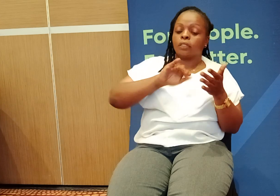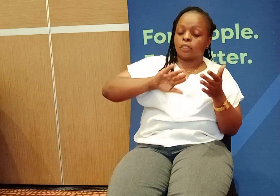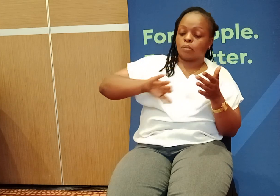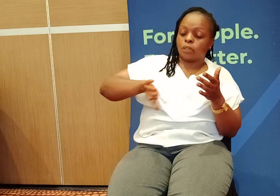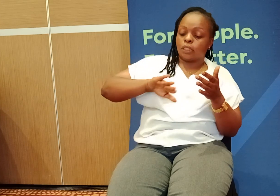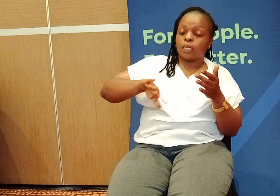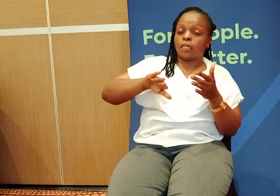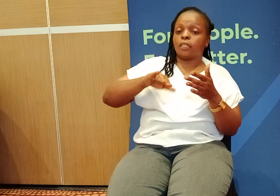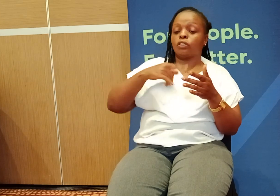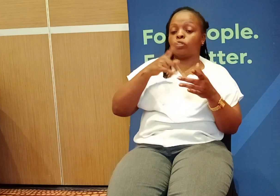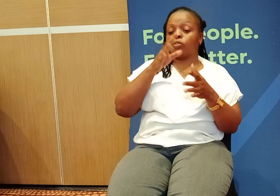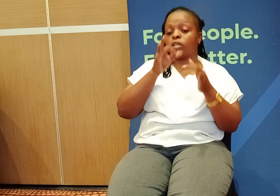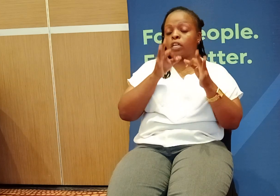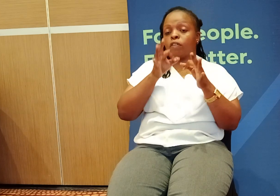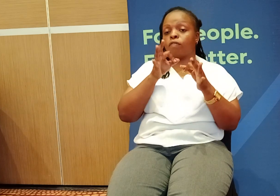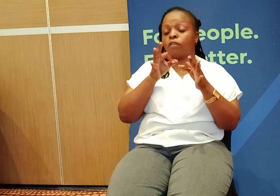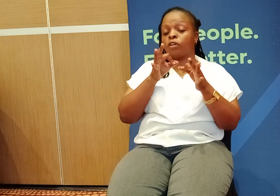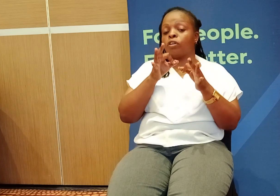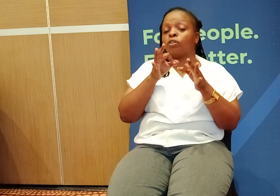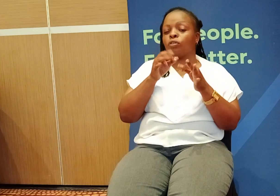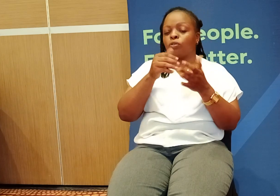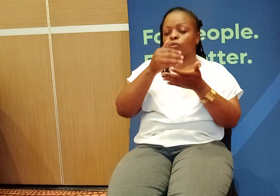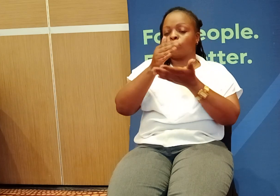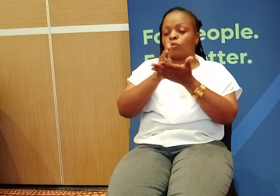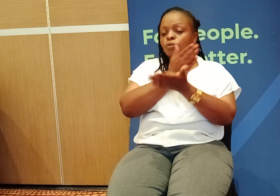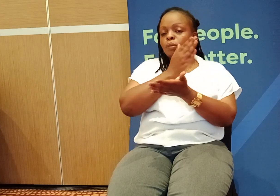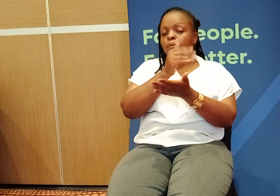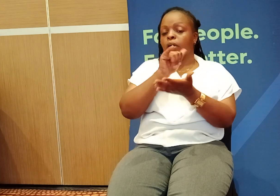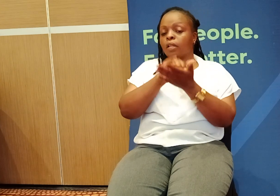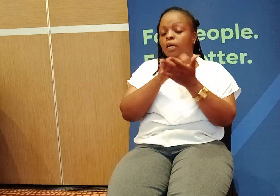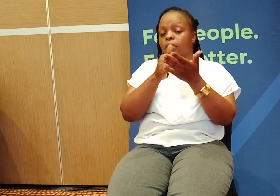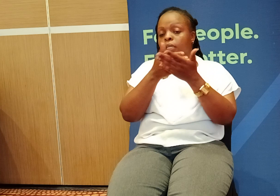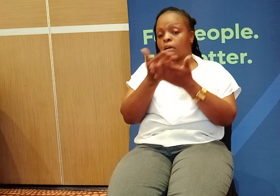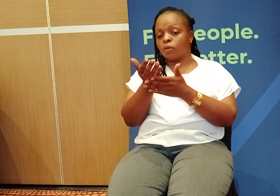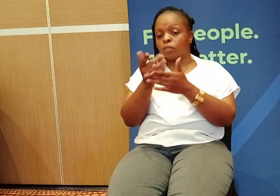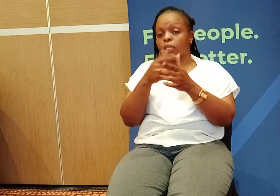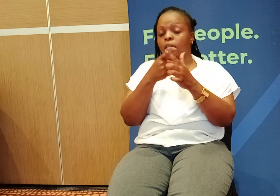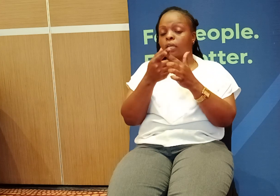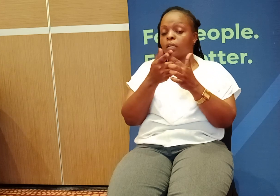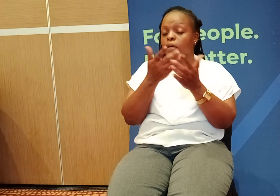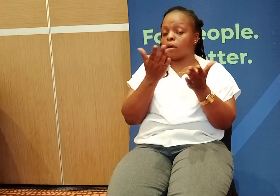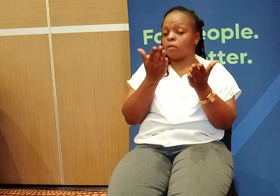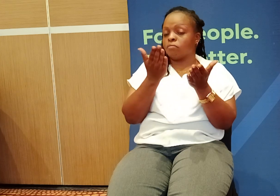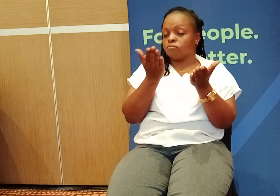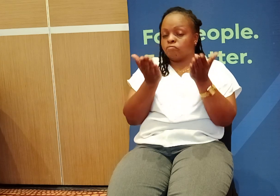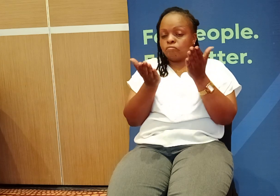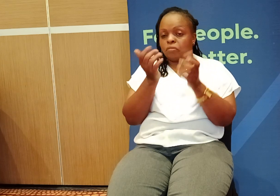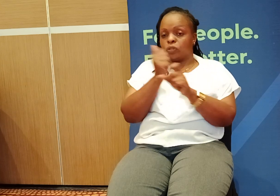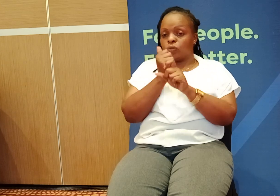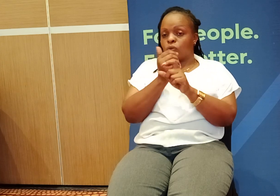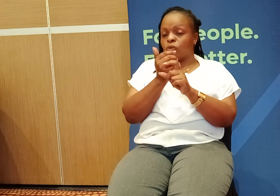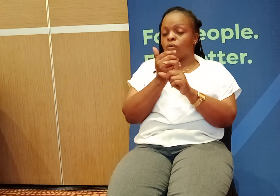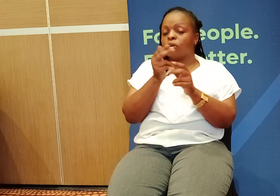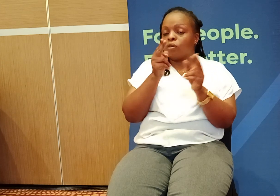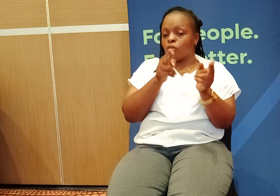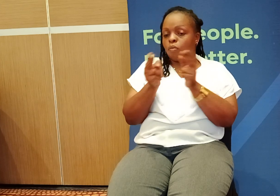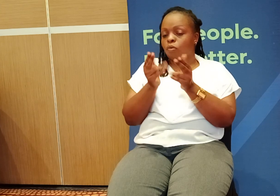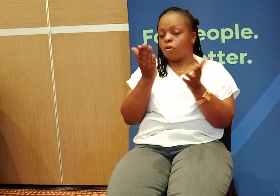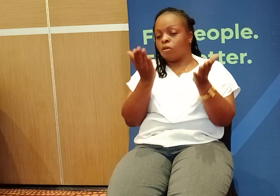you strip those out, and you just do a sort of a normalized comparison, our costs